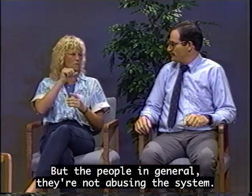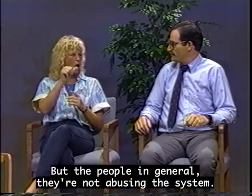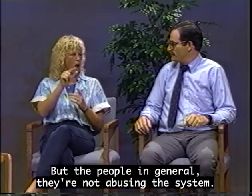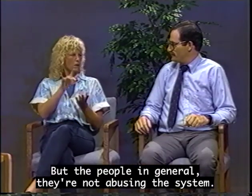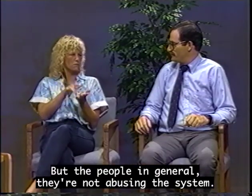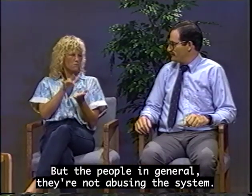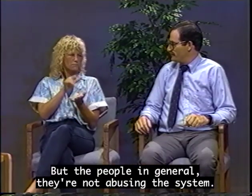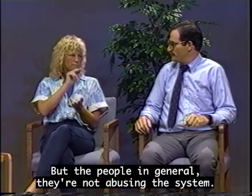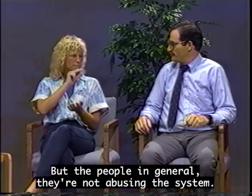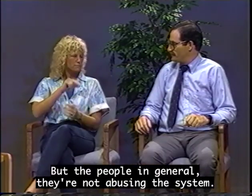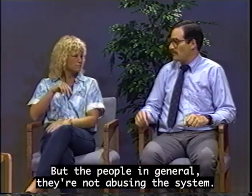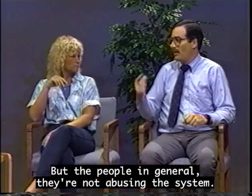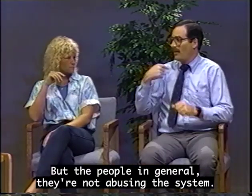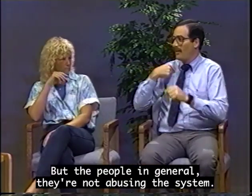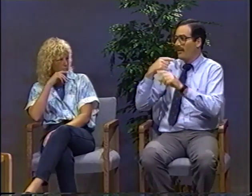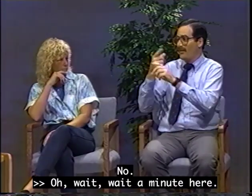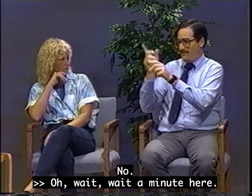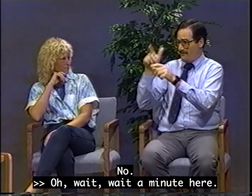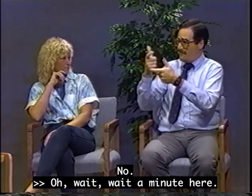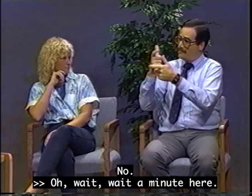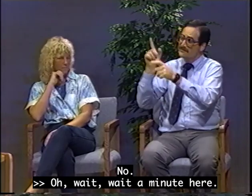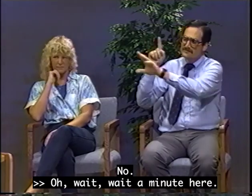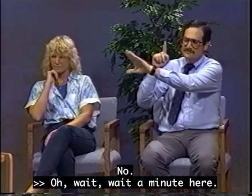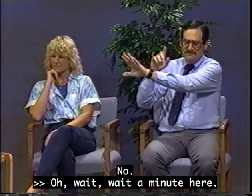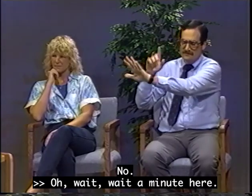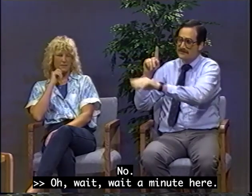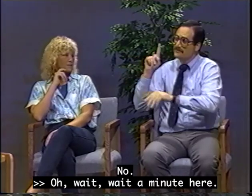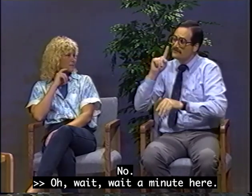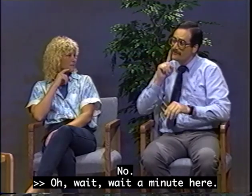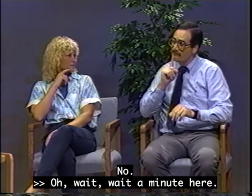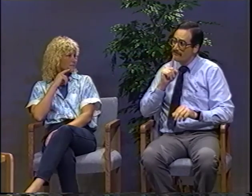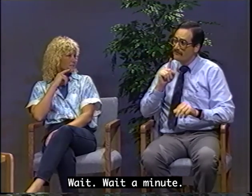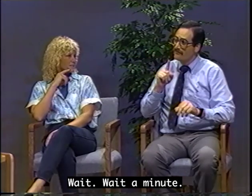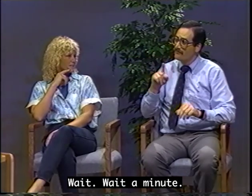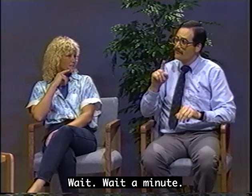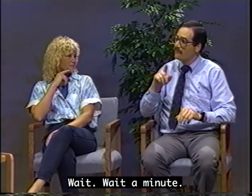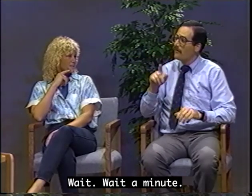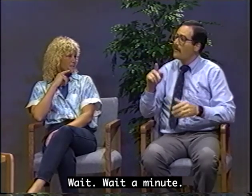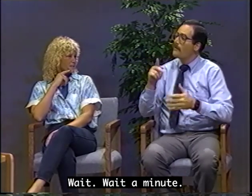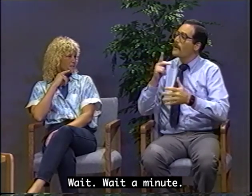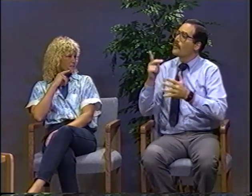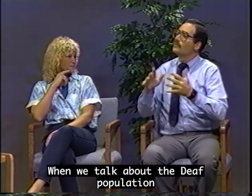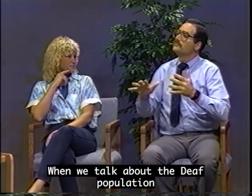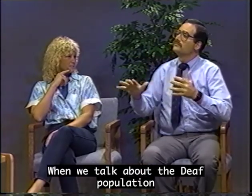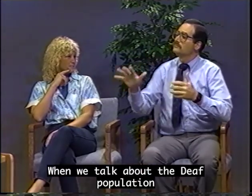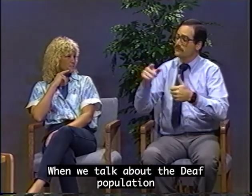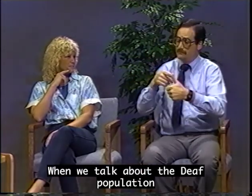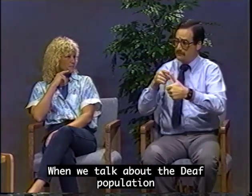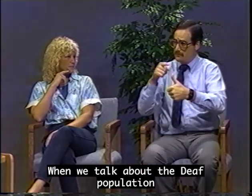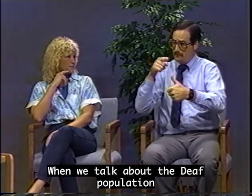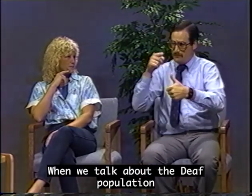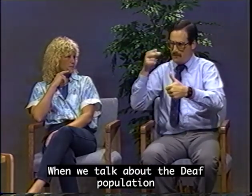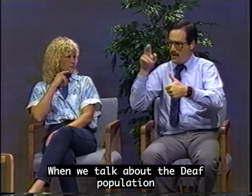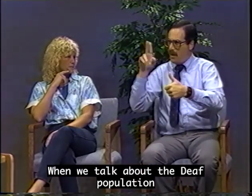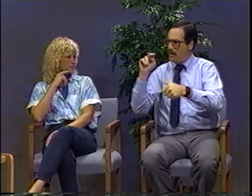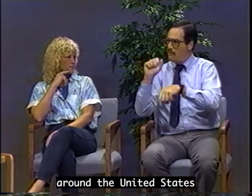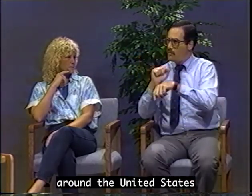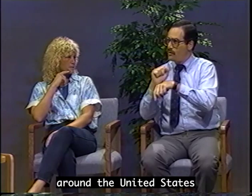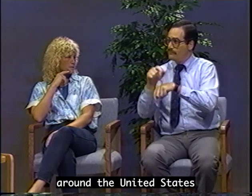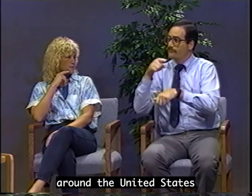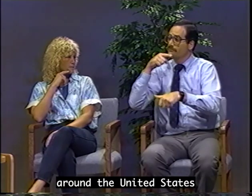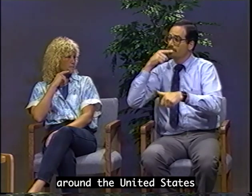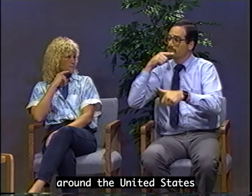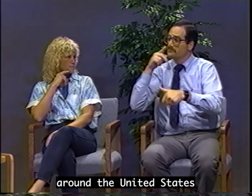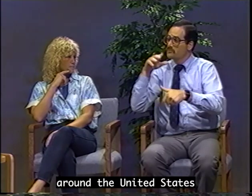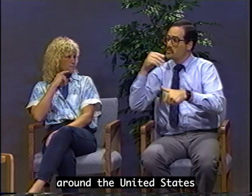people in general, they're not abusing the system, no. Oh, wait a minute here. Wait a minute. When we talk about the deaf population